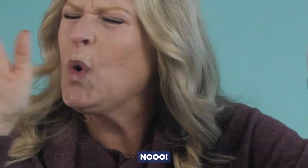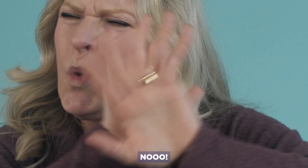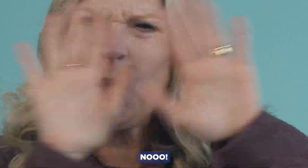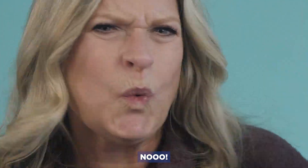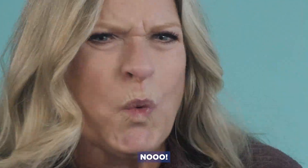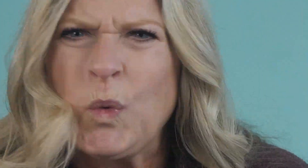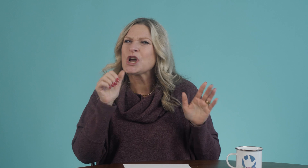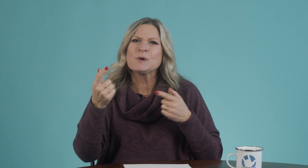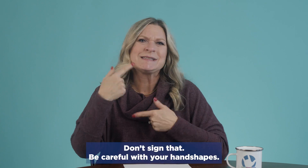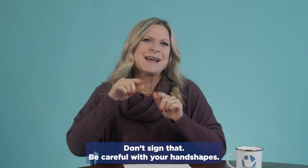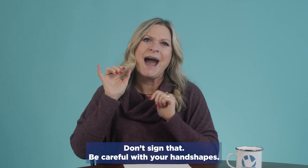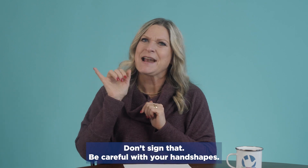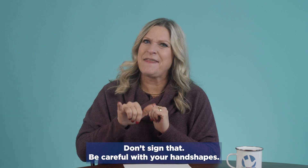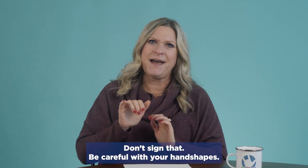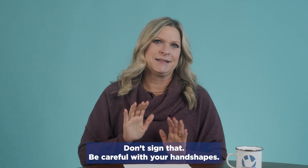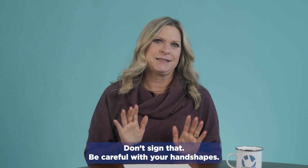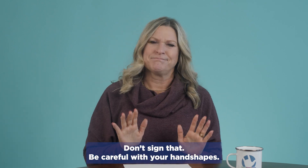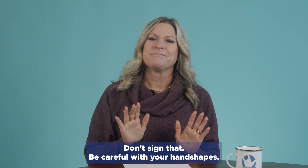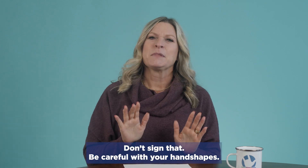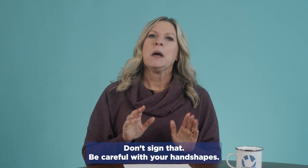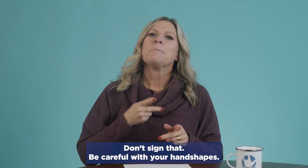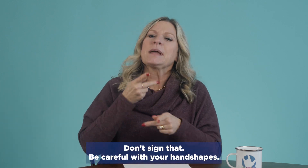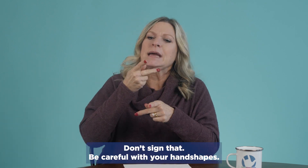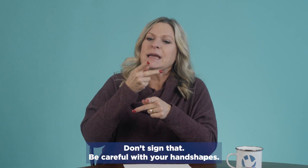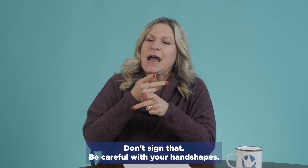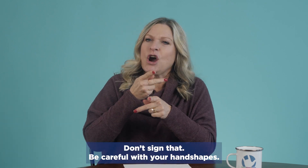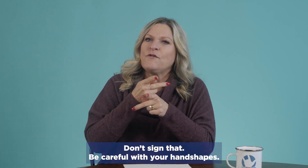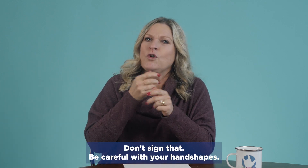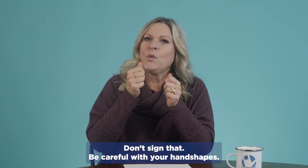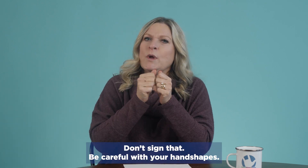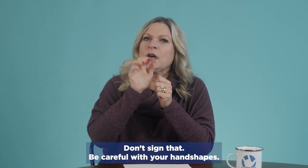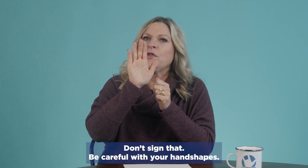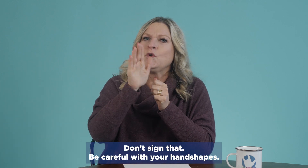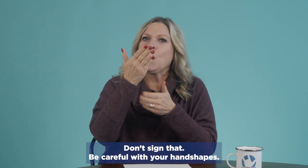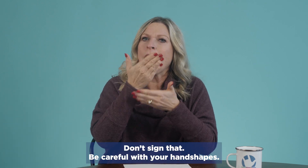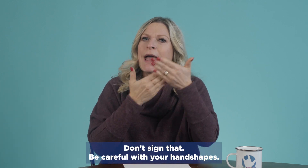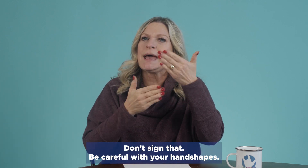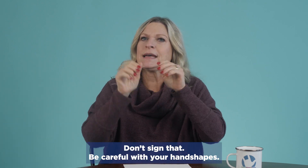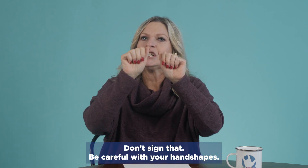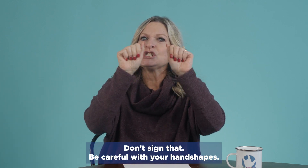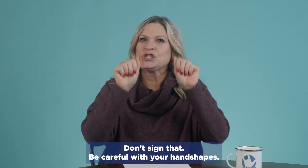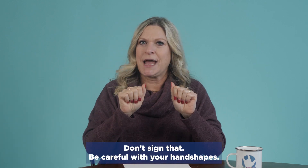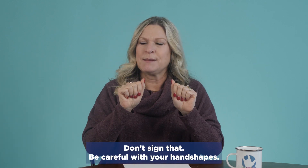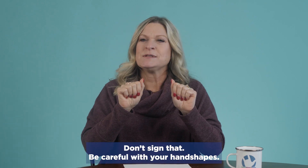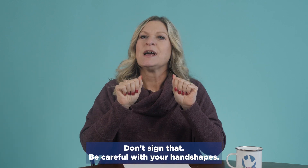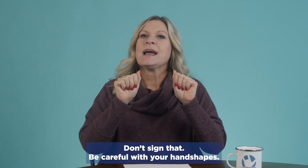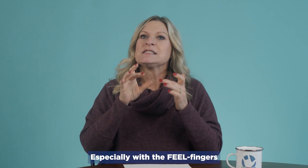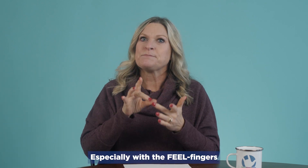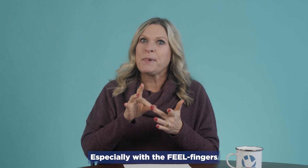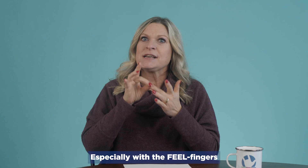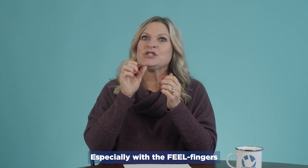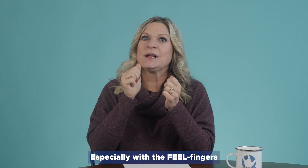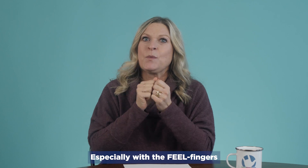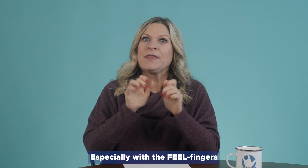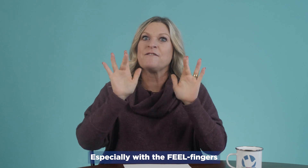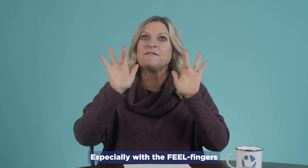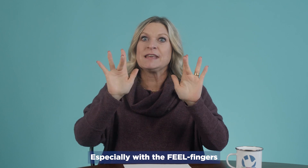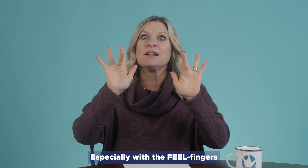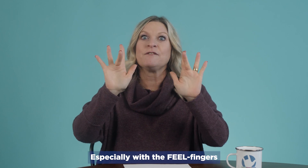No, don't sign that. Be careful with your hand shapes, especially with the